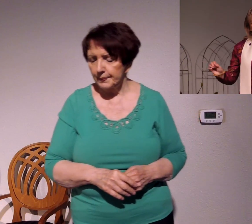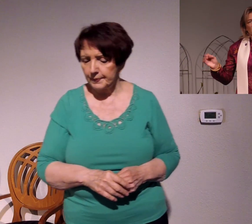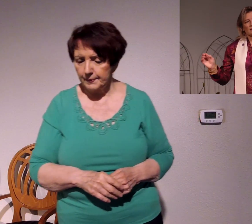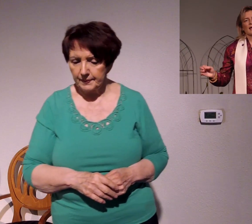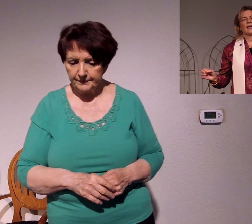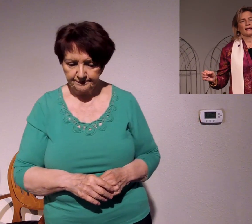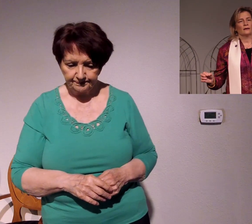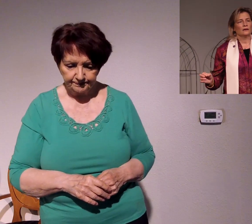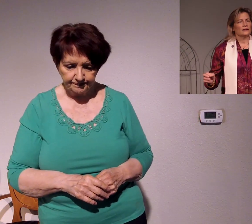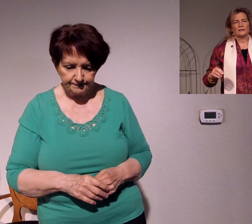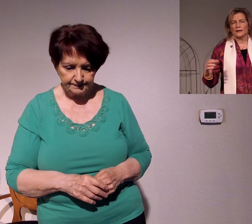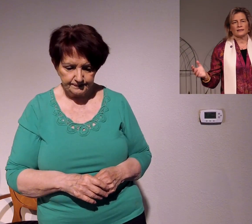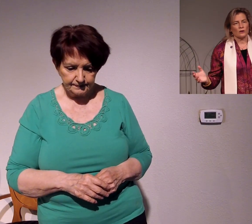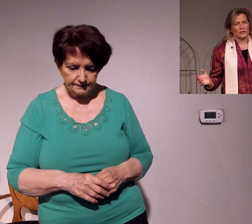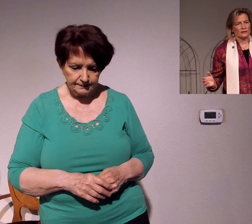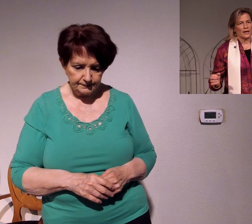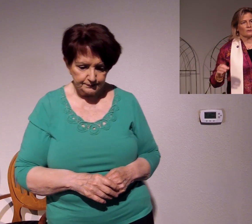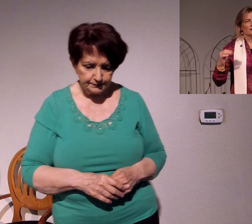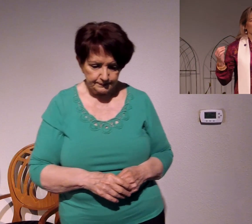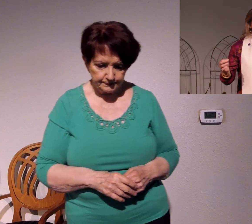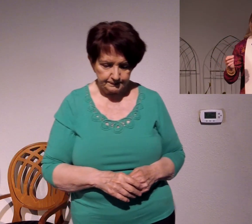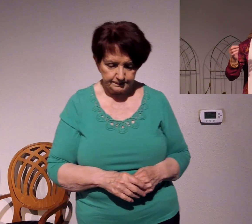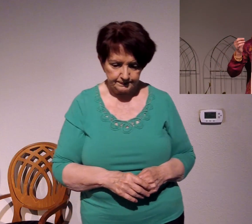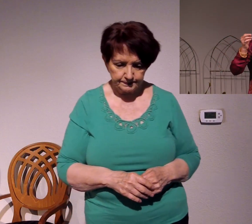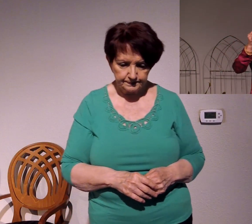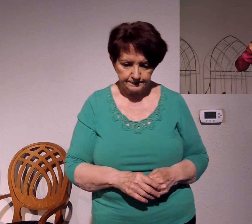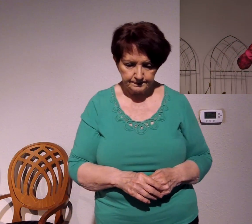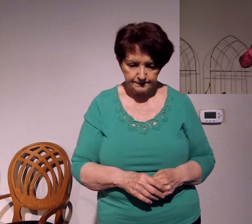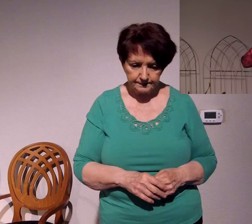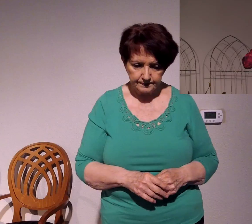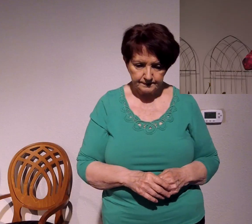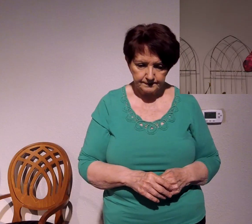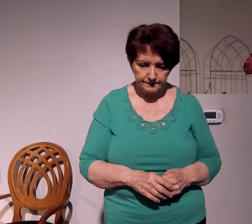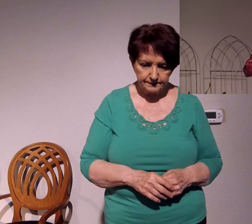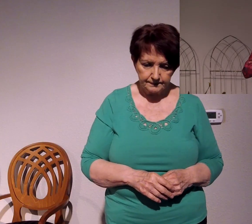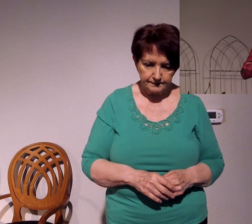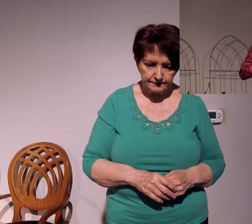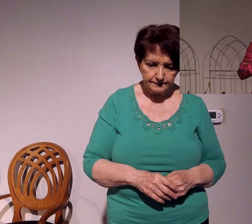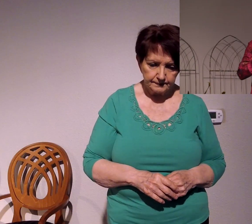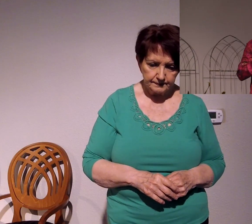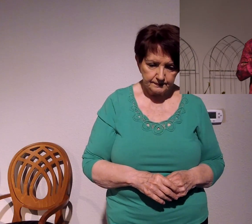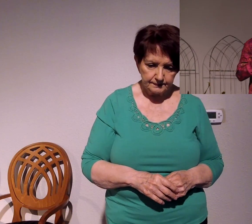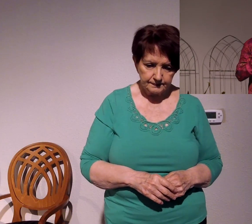So this thing, and it's not the only thing, but this thing,